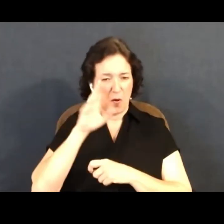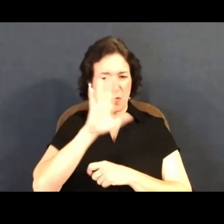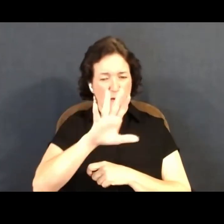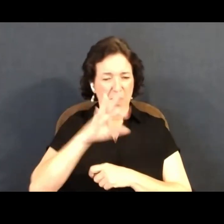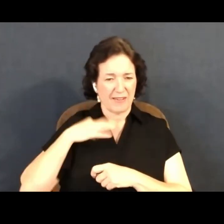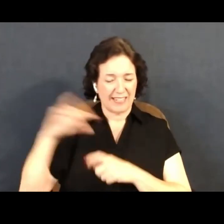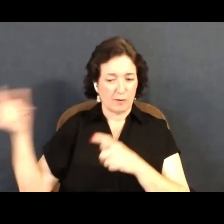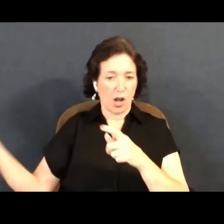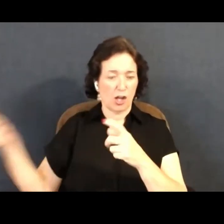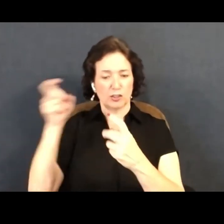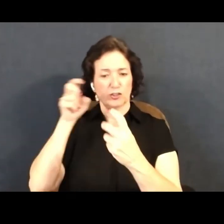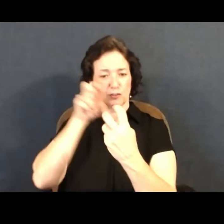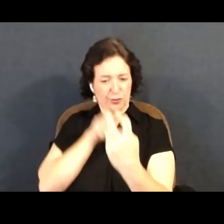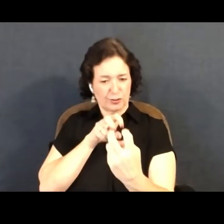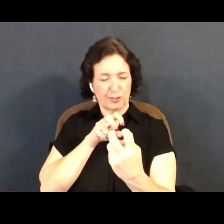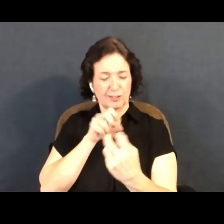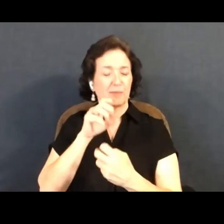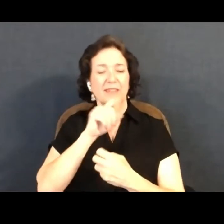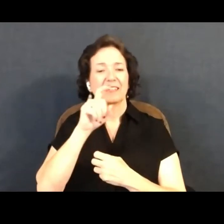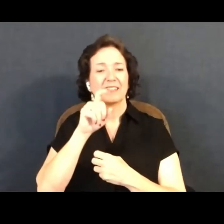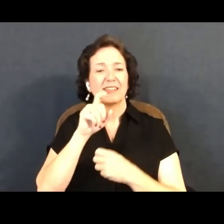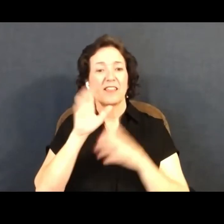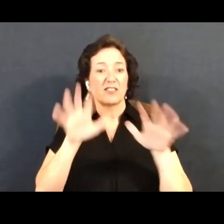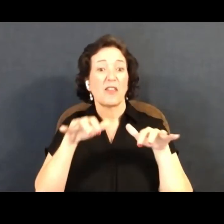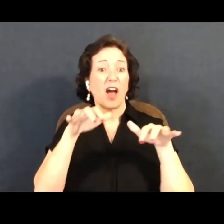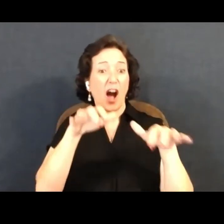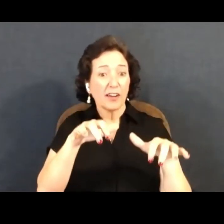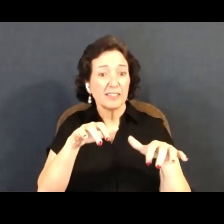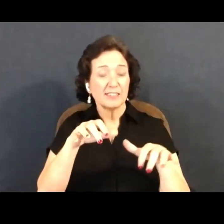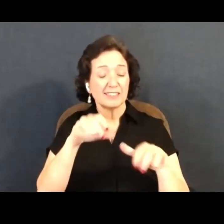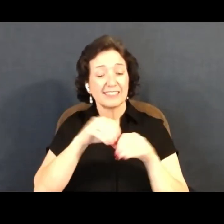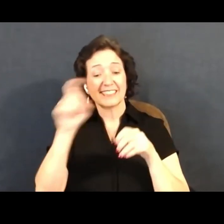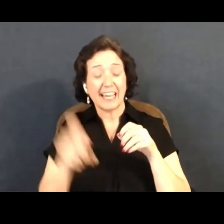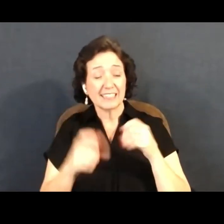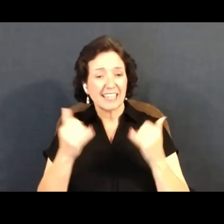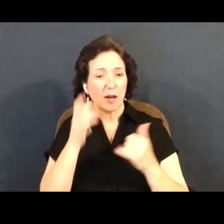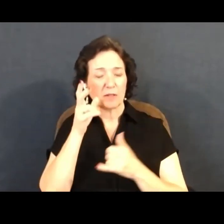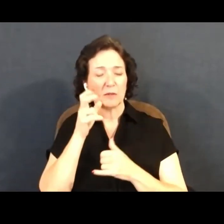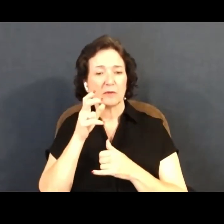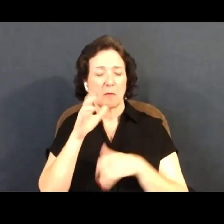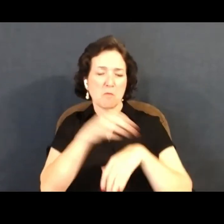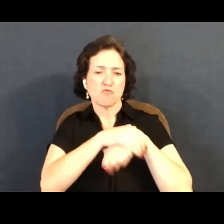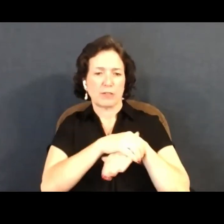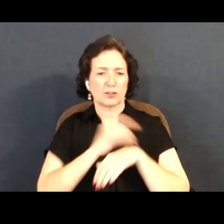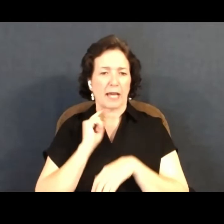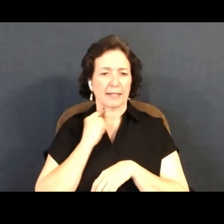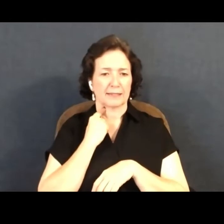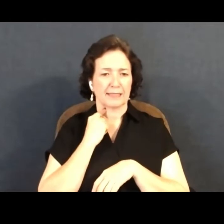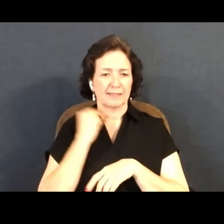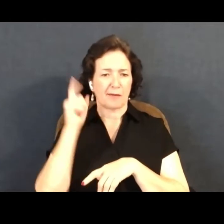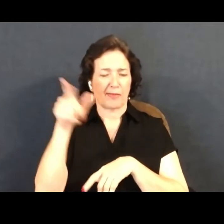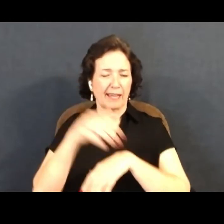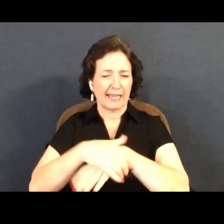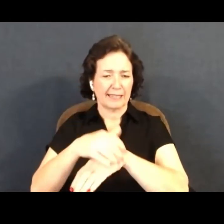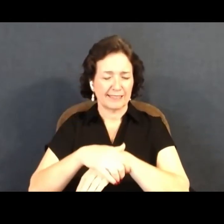audience in Texas will be speaking with a very British accent this evening. So I'm going to begin by telling you